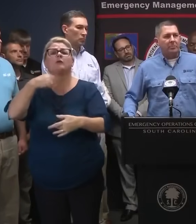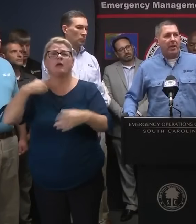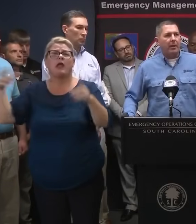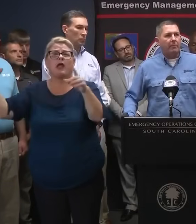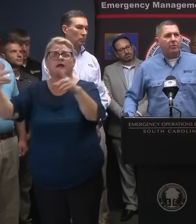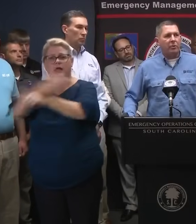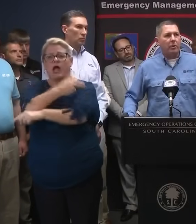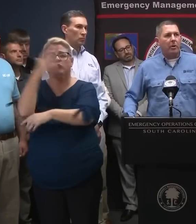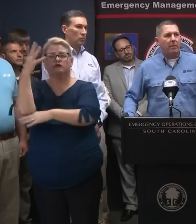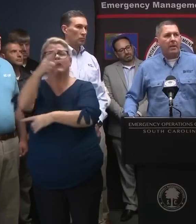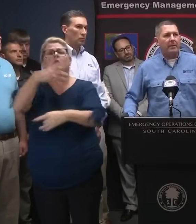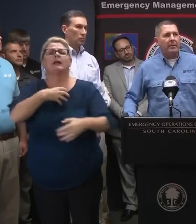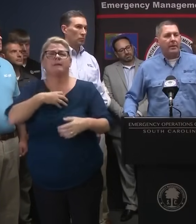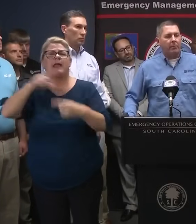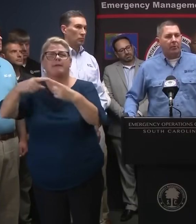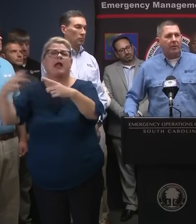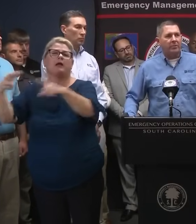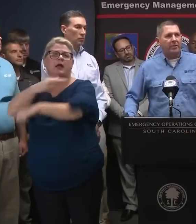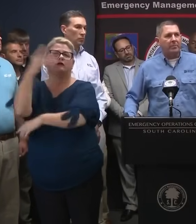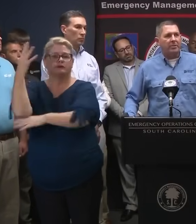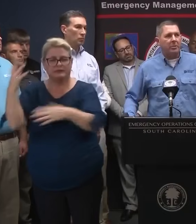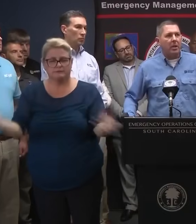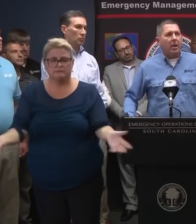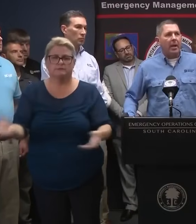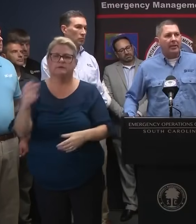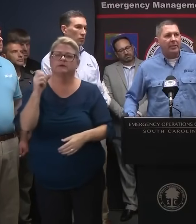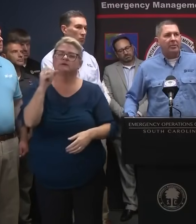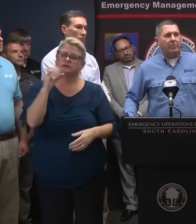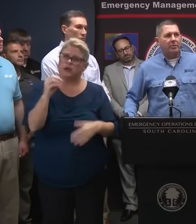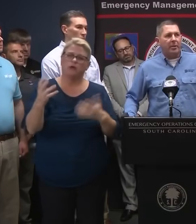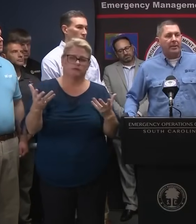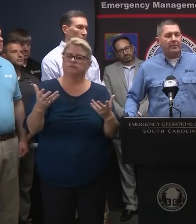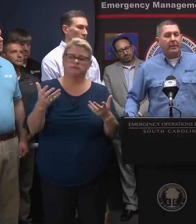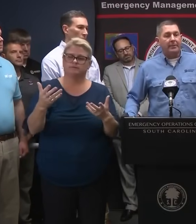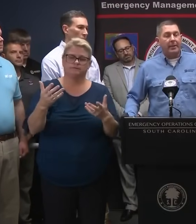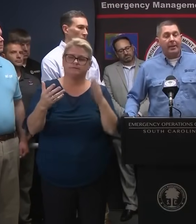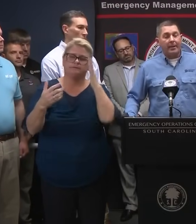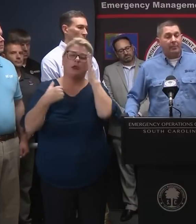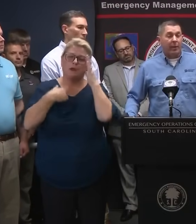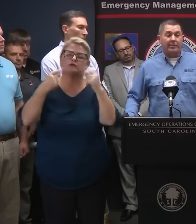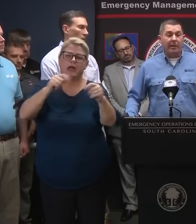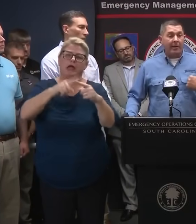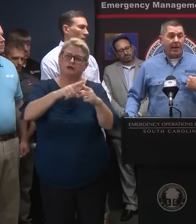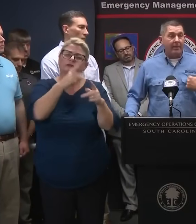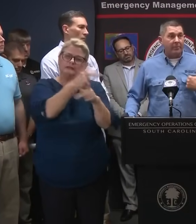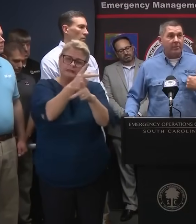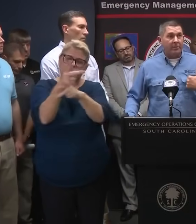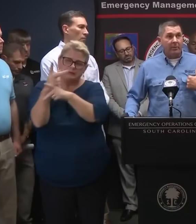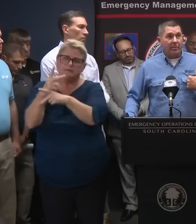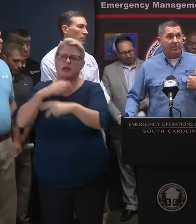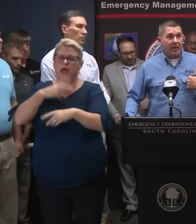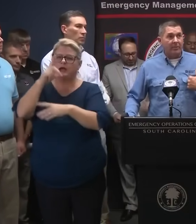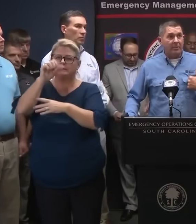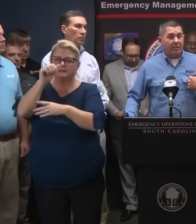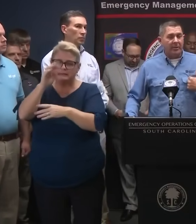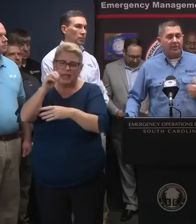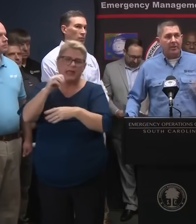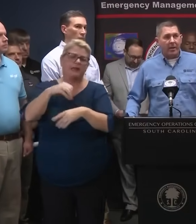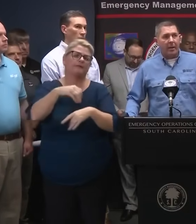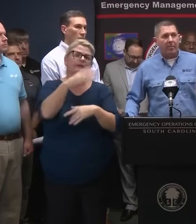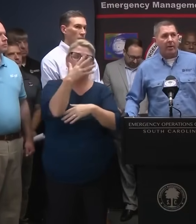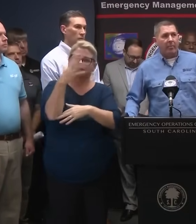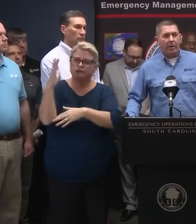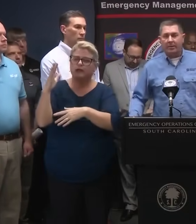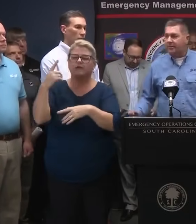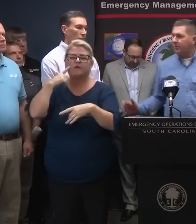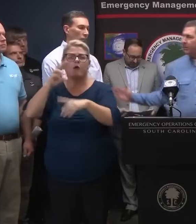to inspect, patrol, and maintain both our transmission and distribution assets, as well as our dams that we use for hydro generation